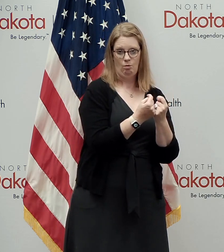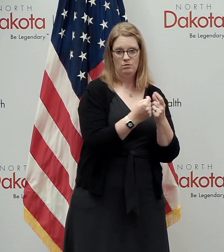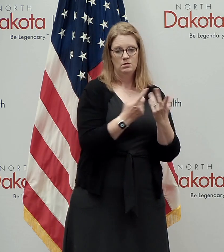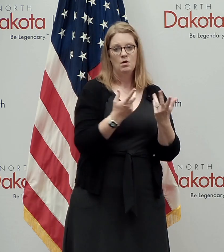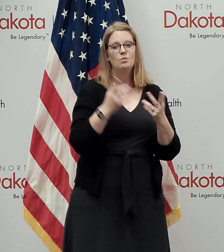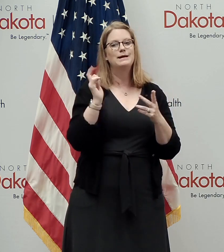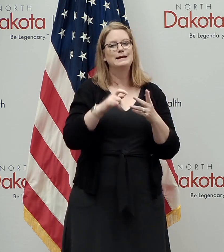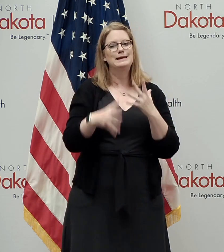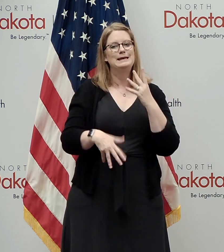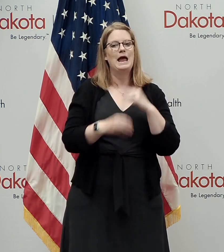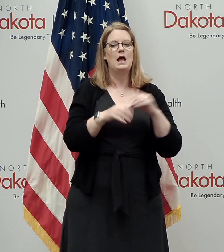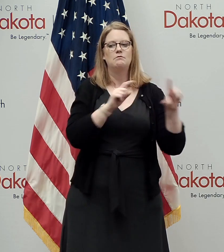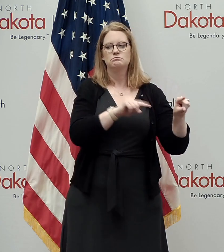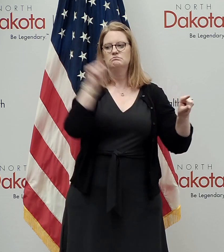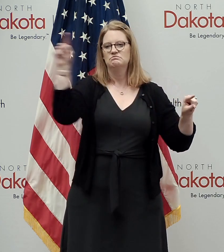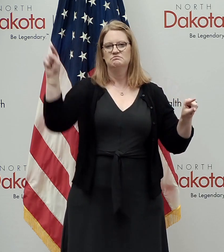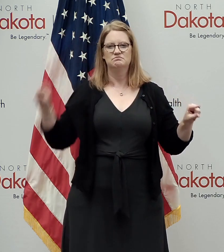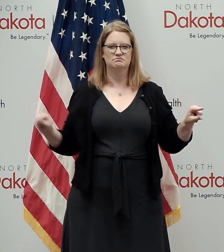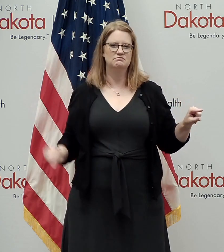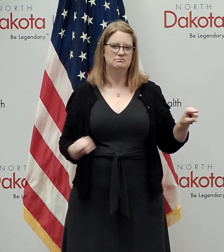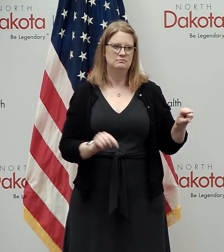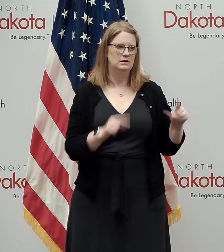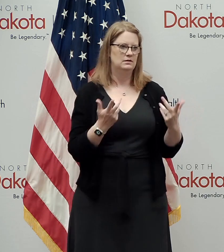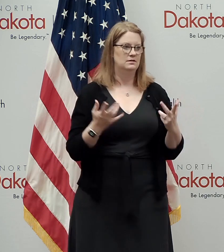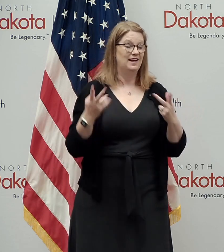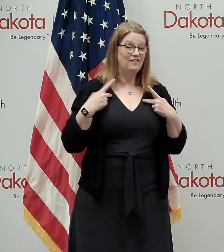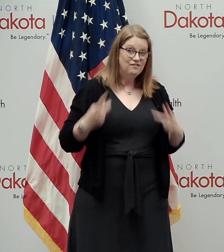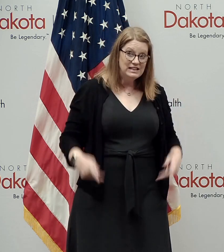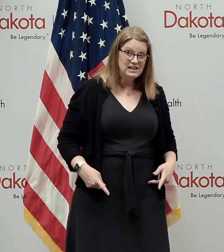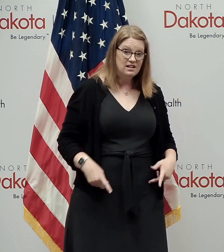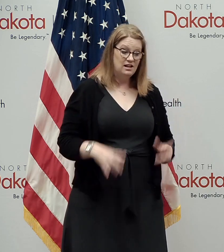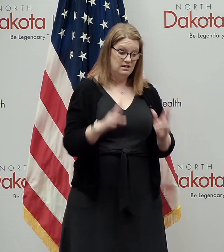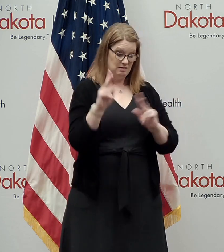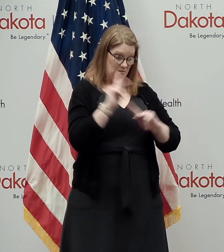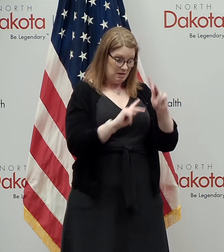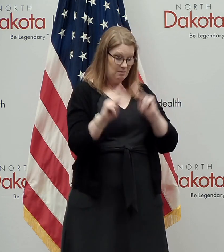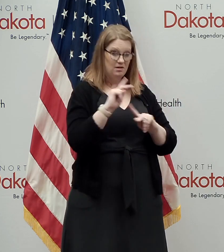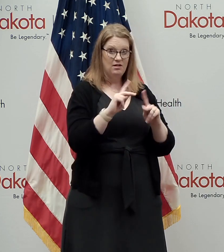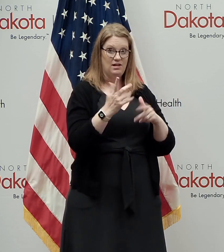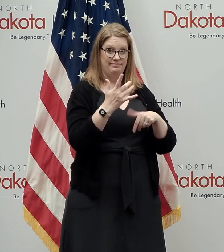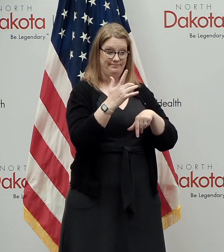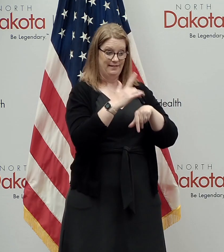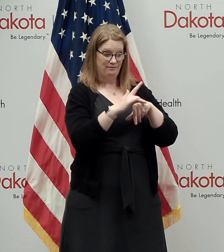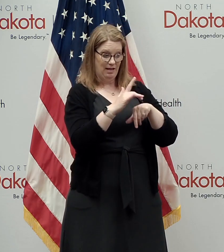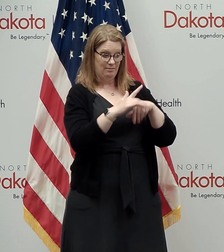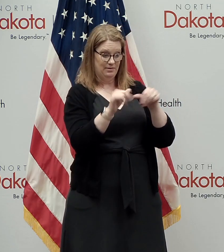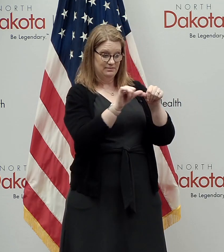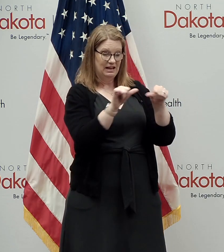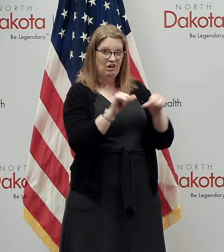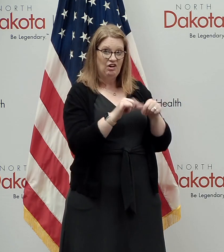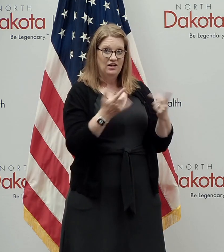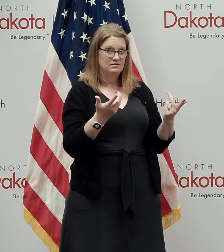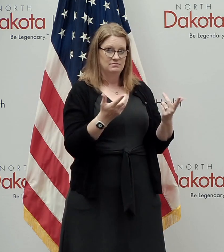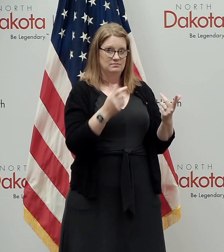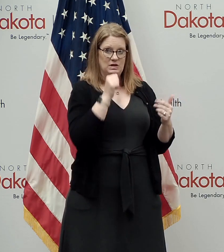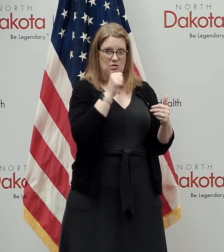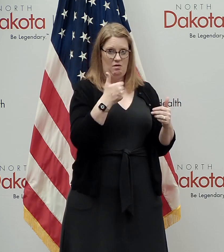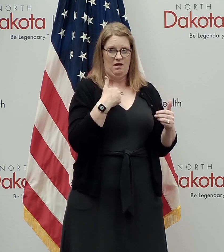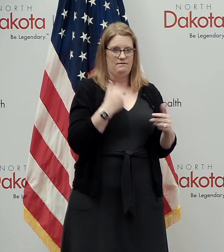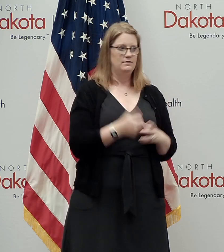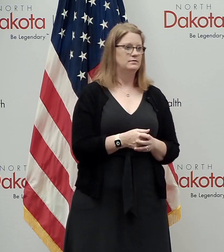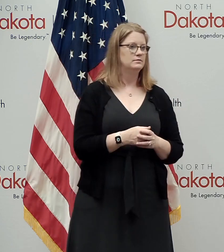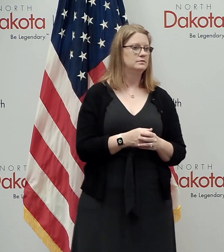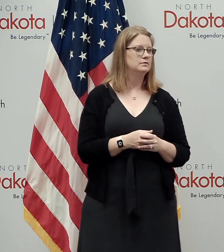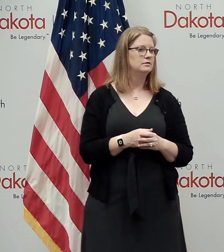from up to 8,000. Physically, we don't have the people or the space right now in the current constraints of the lab.